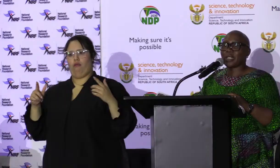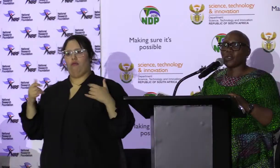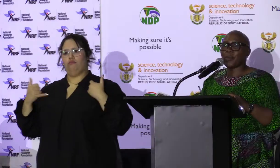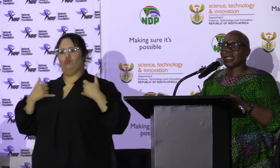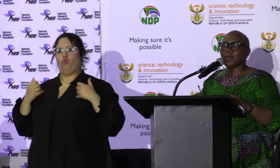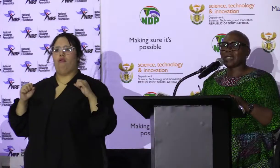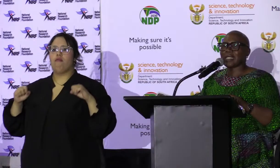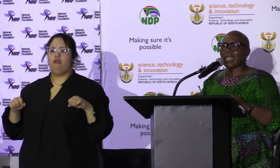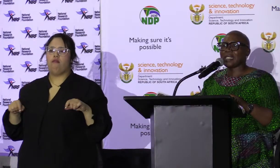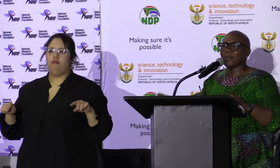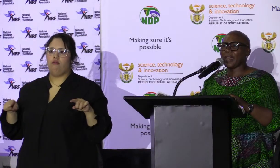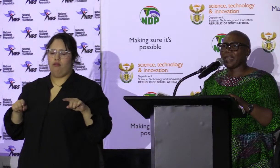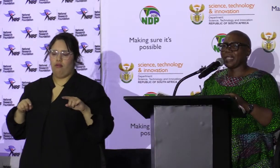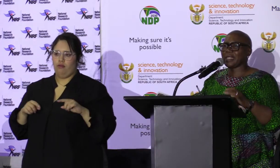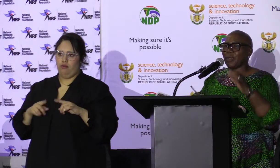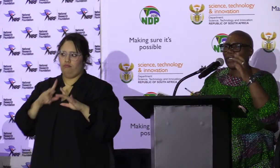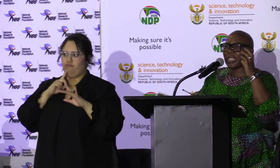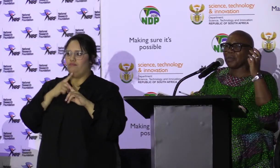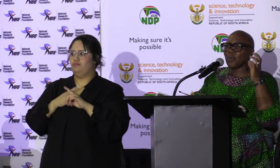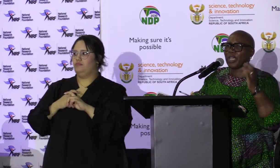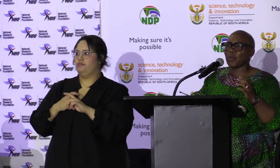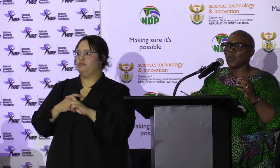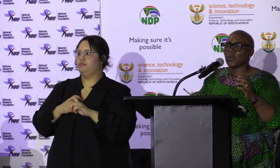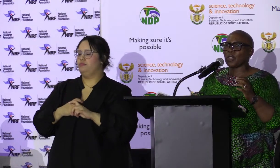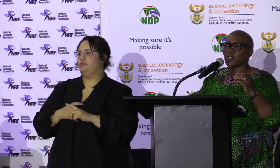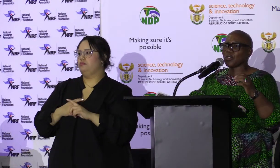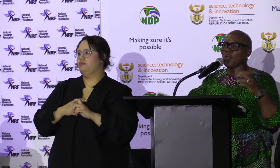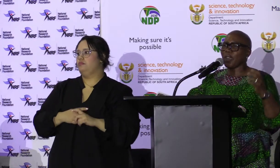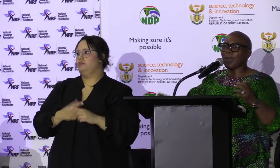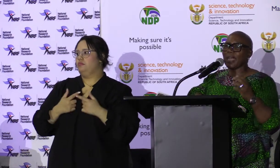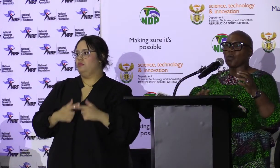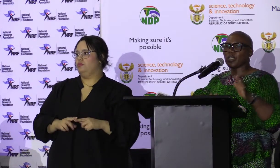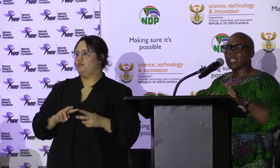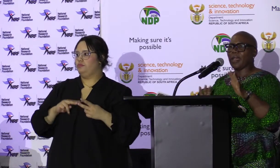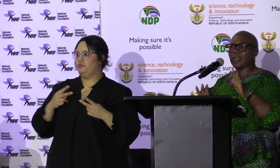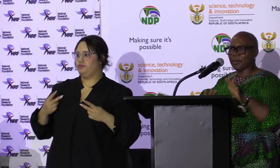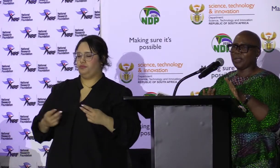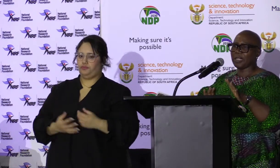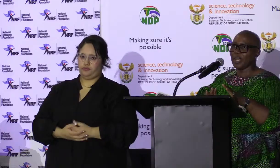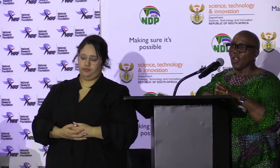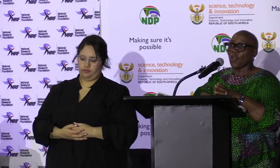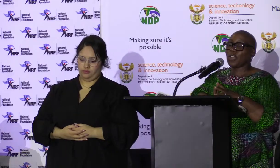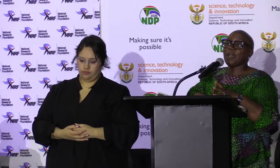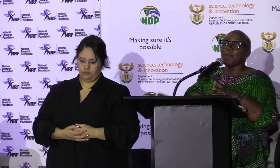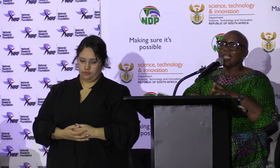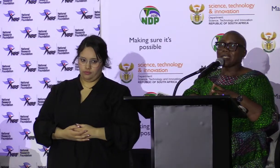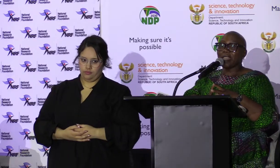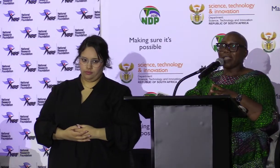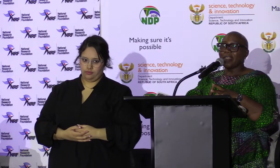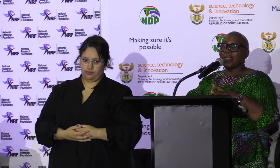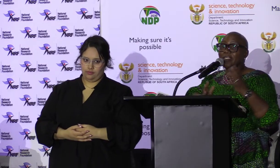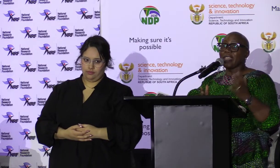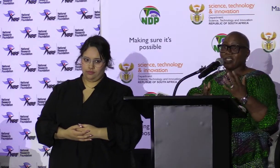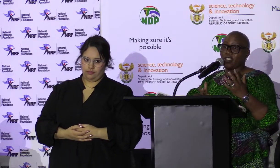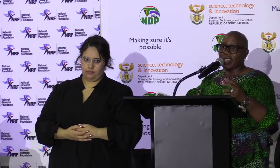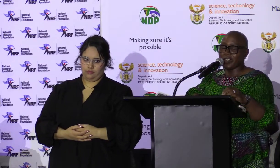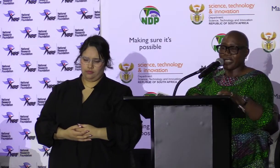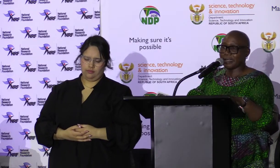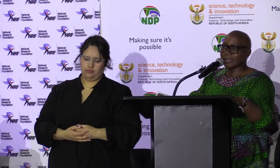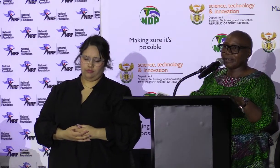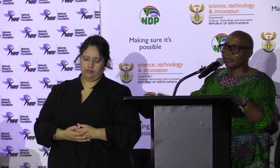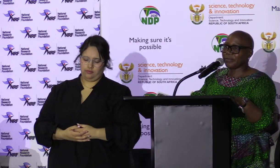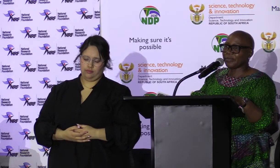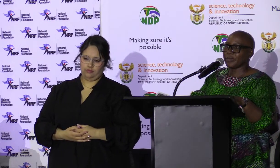Thina sakhula kuthiwa abantu abenza science amanede abafaka iy'buko ey'nkulu ngisho ukugqoka abangagqoki, yayibona. Kodwa manje that thing